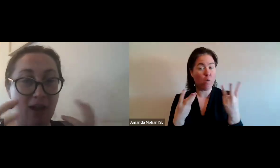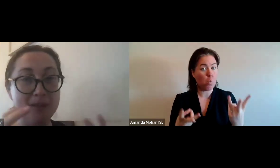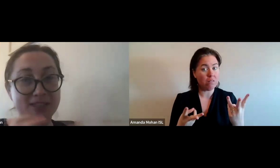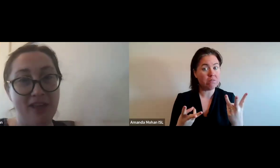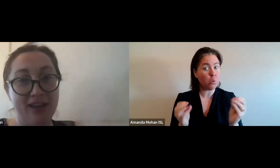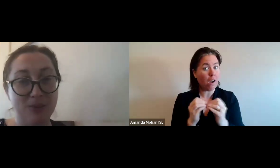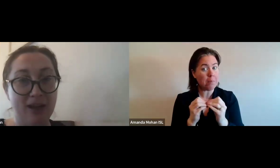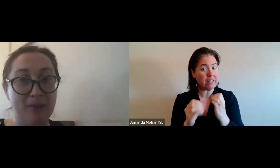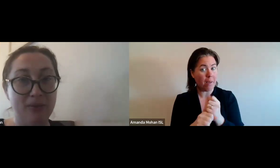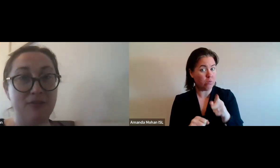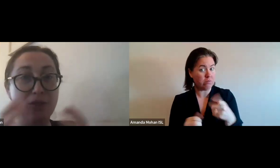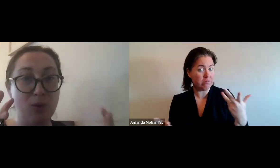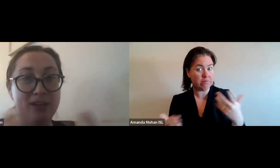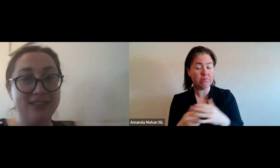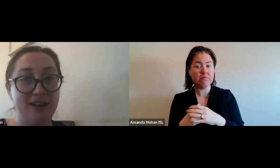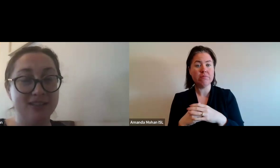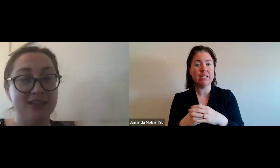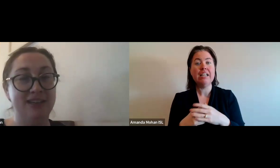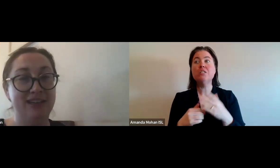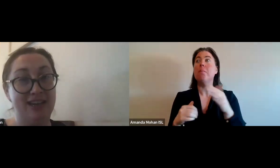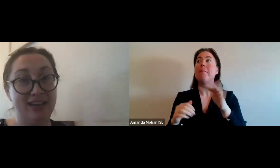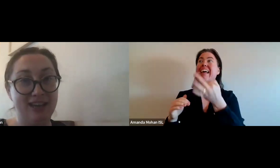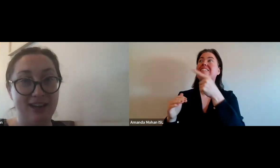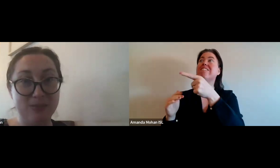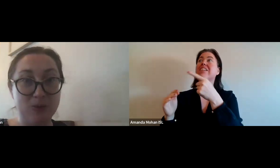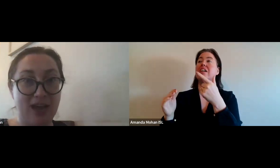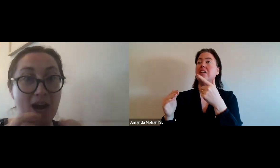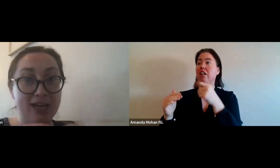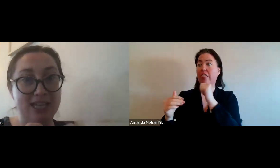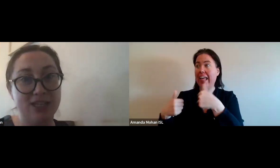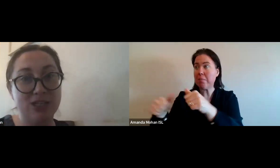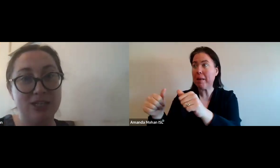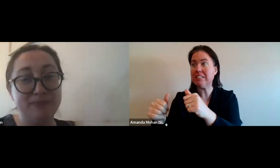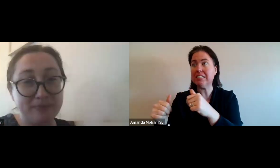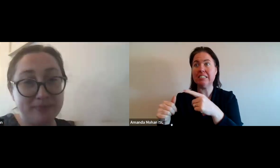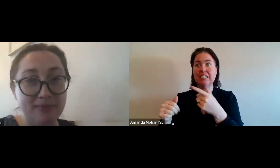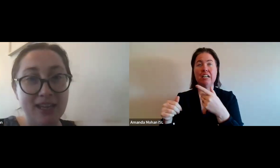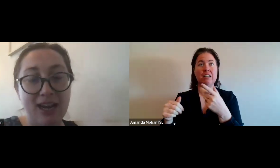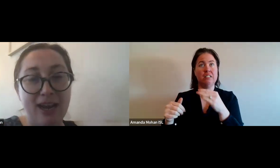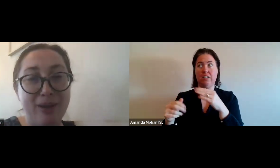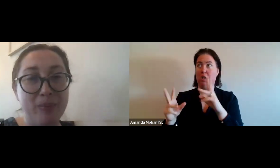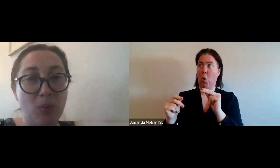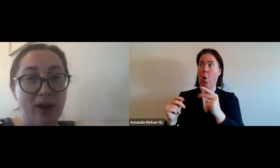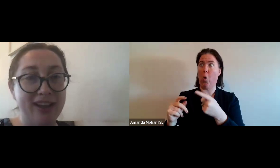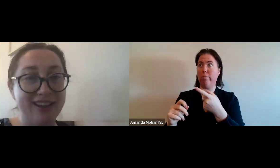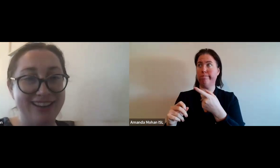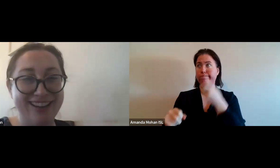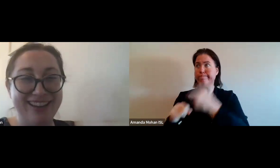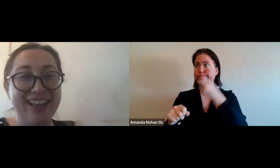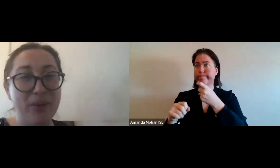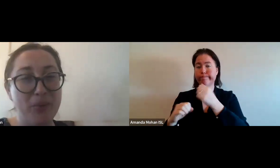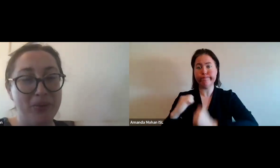to comment on that as well, about even though it's not, I suppose, a hard sanction,